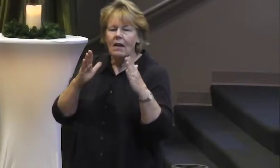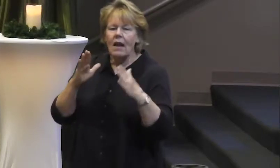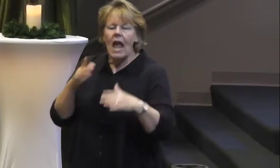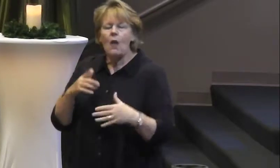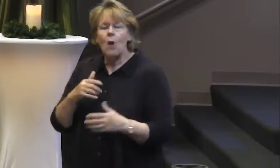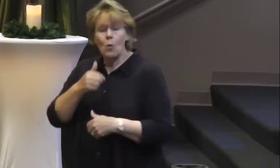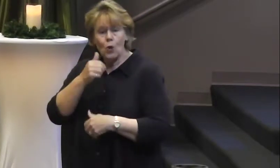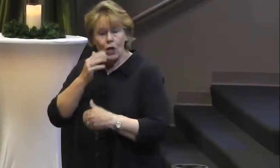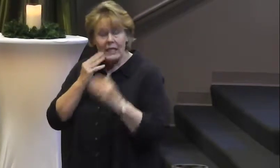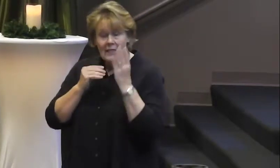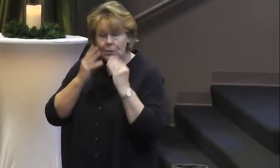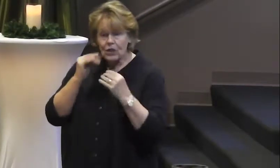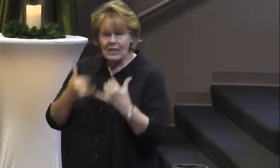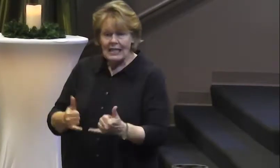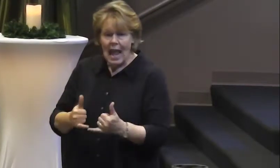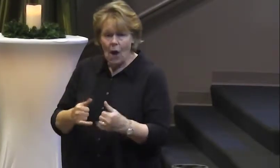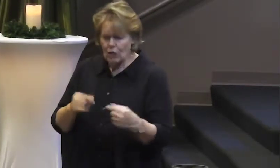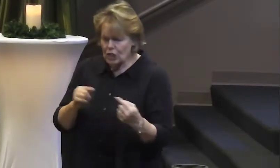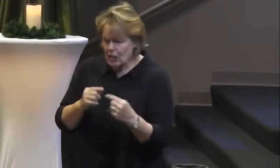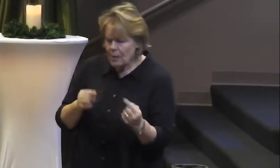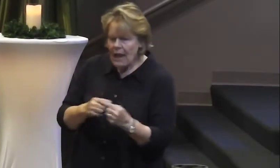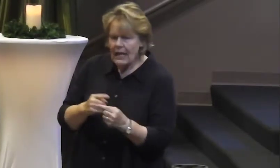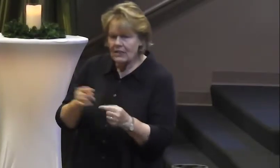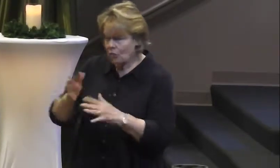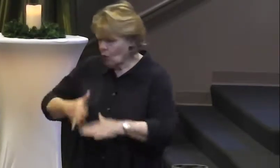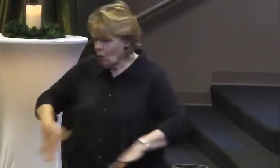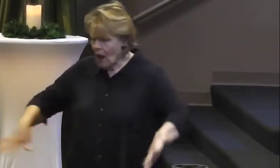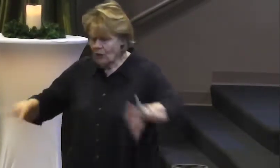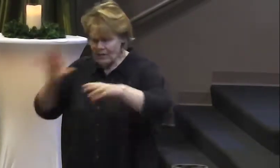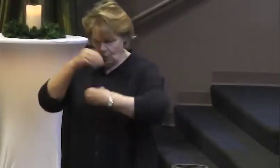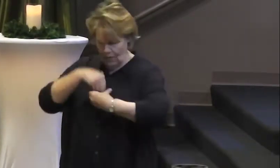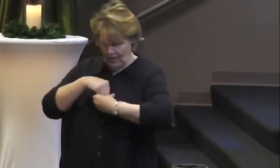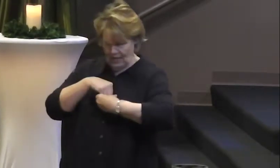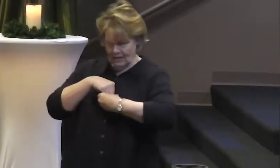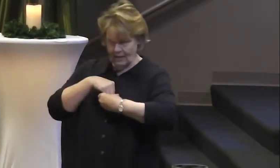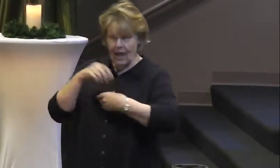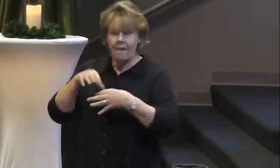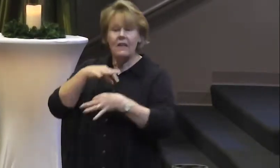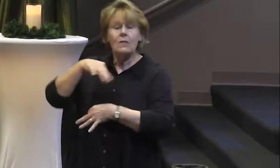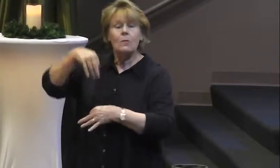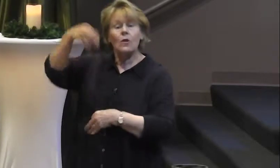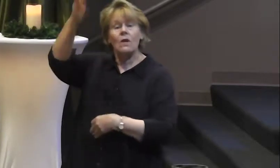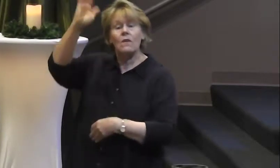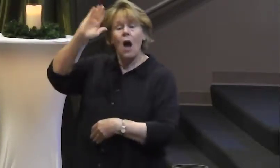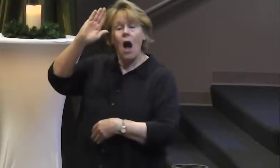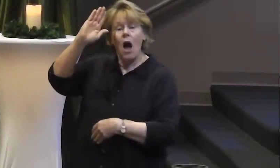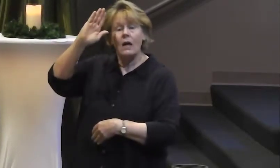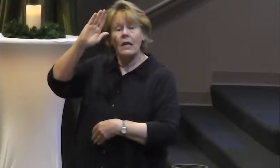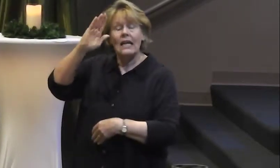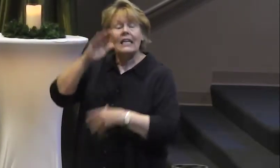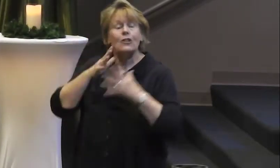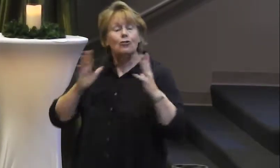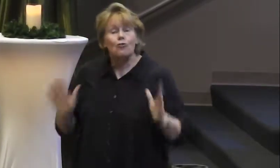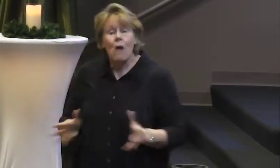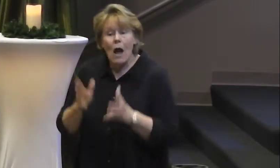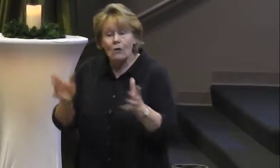But it's not only around us, it's within us. The Spirit of God is arousing us within. We're